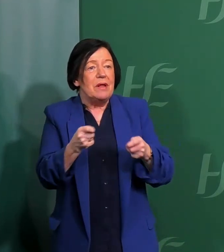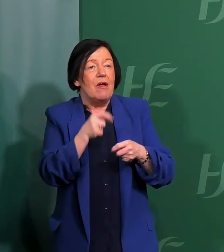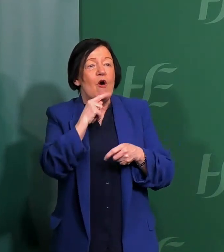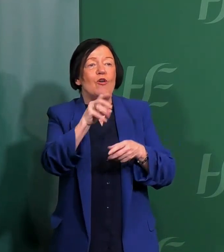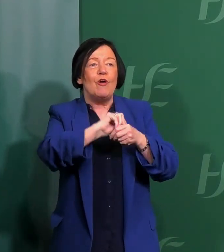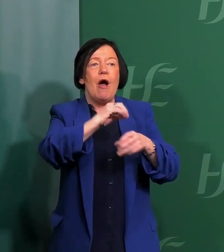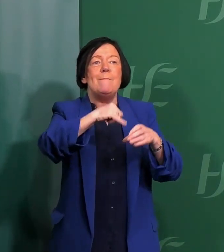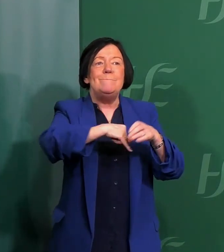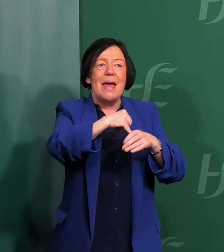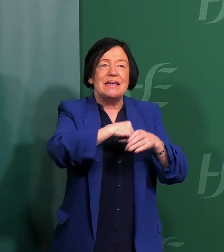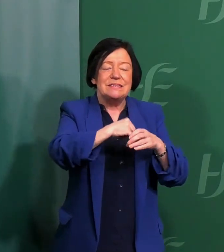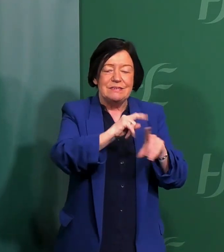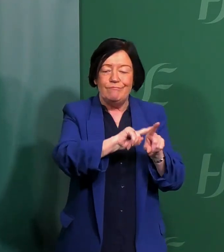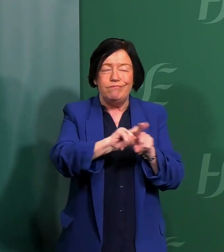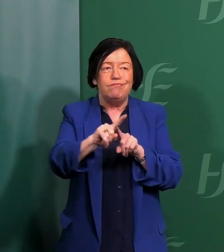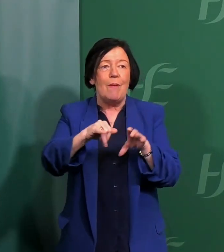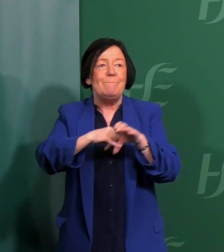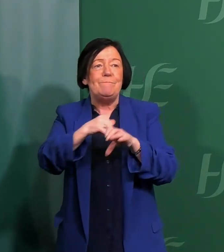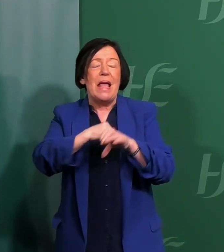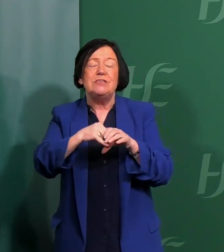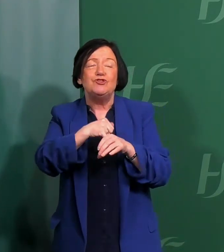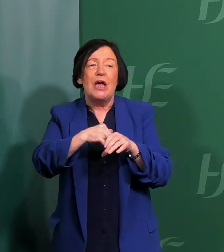on medicines and medications to